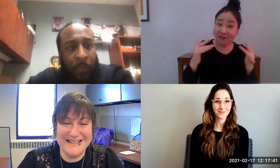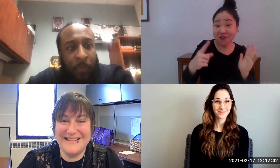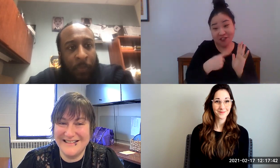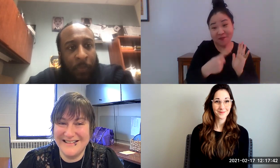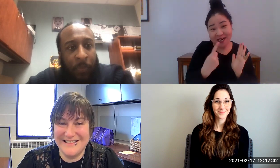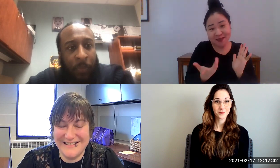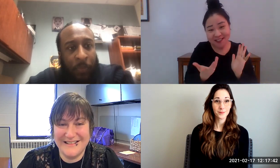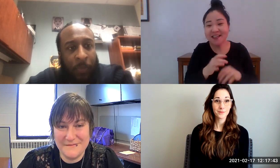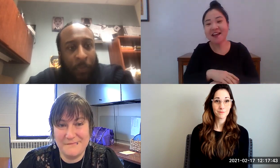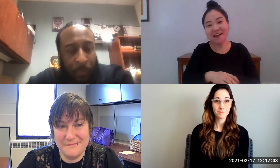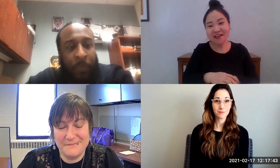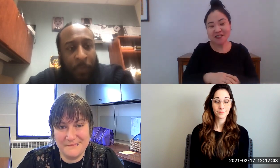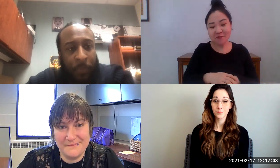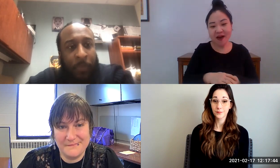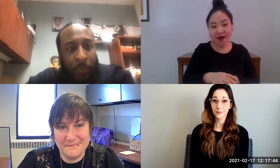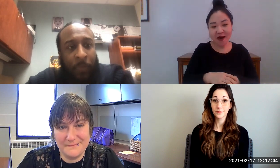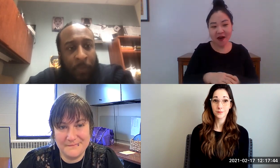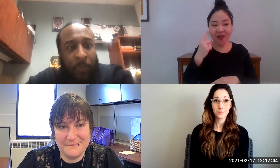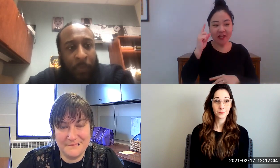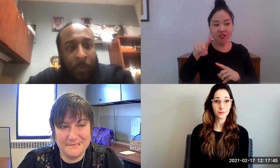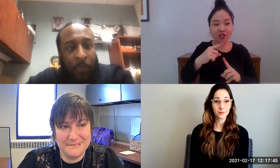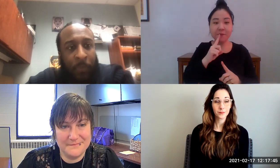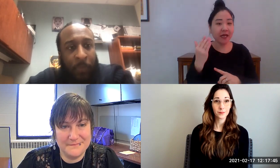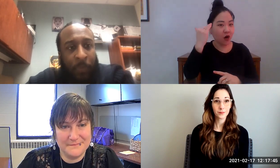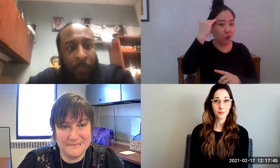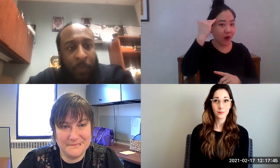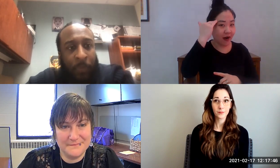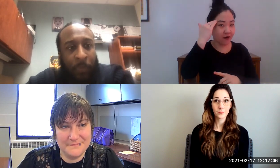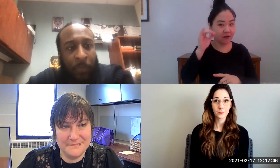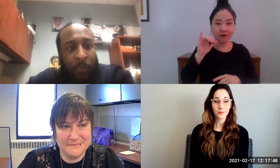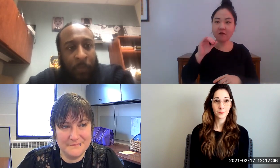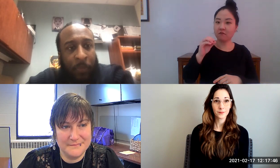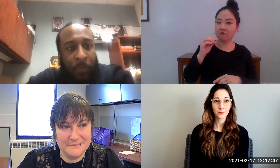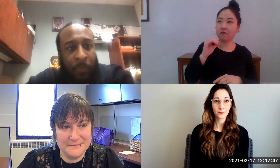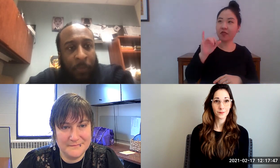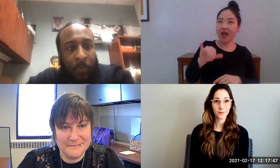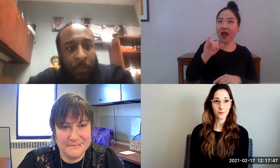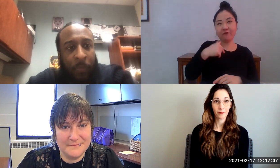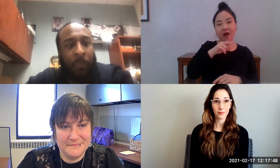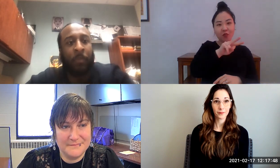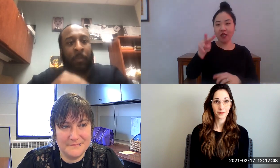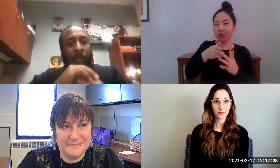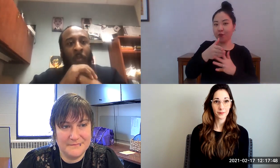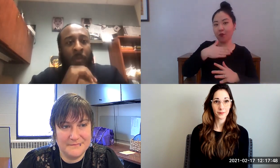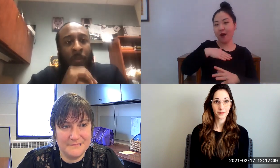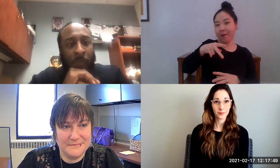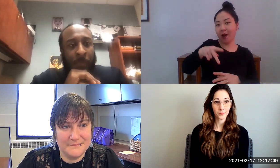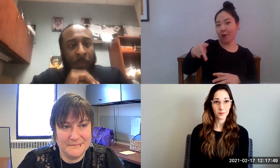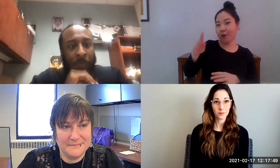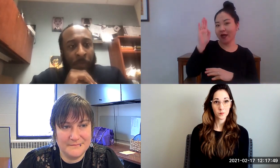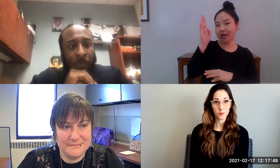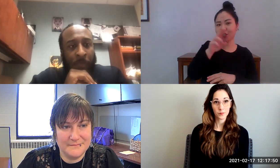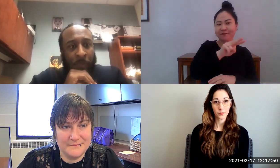that are diverse sometimes. But I think just being aware that if I'm looking through